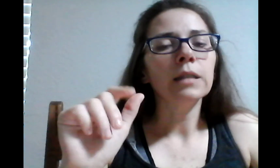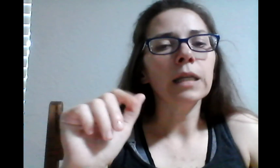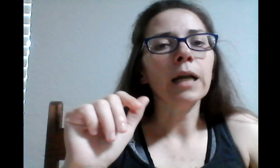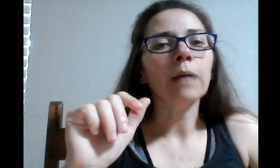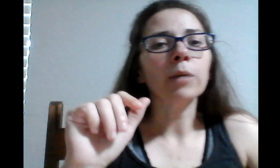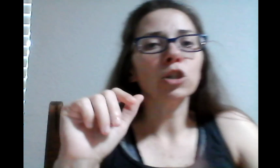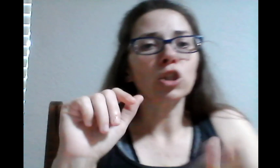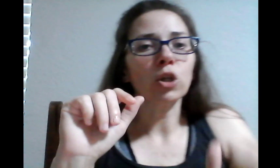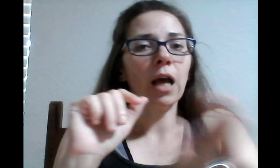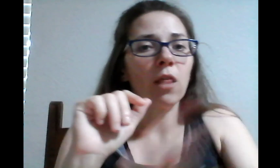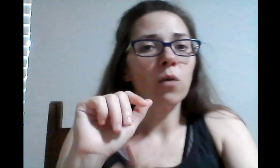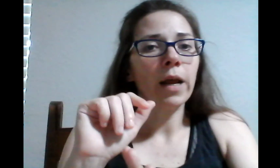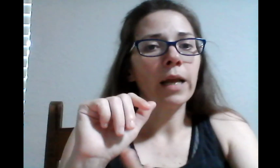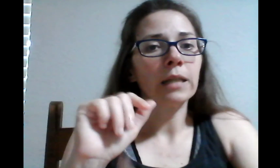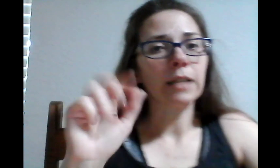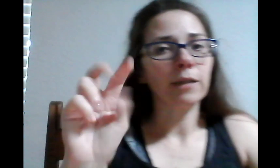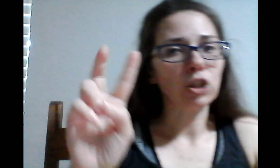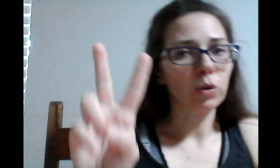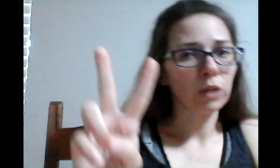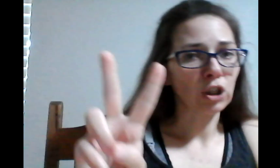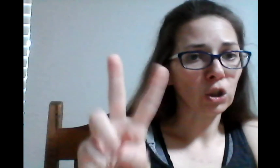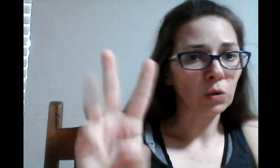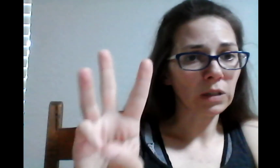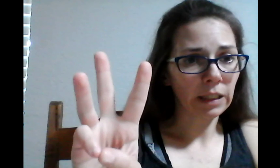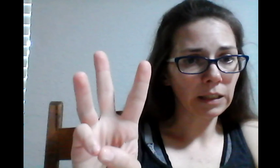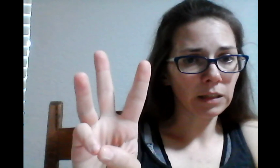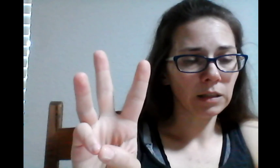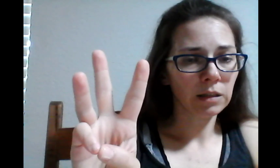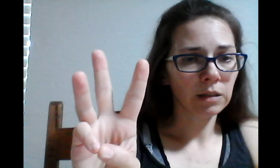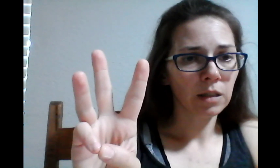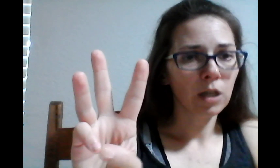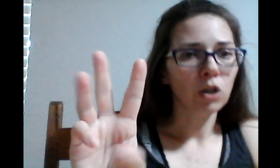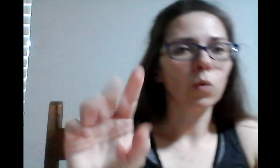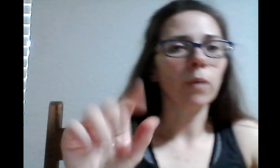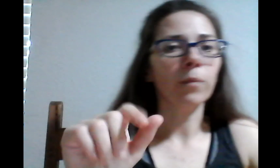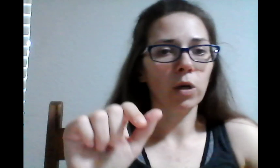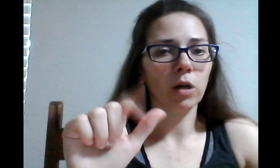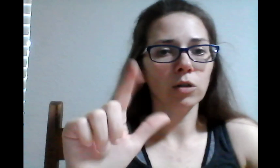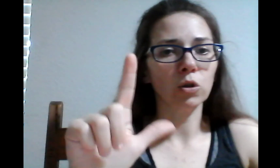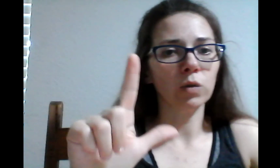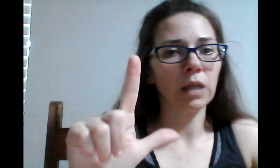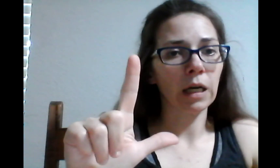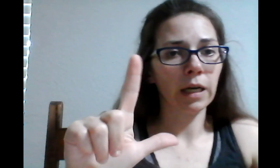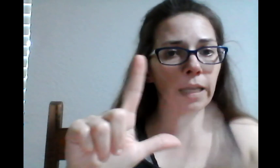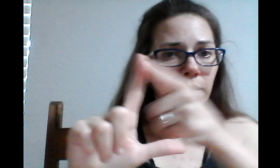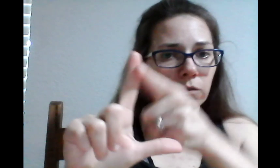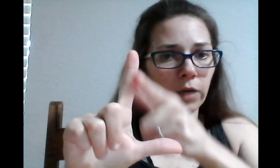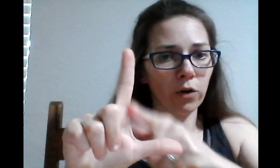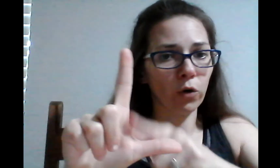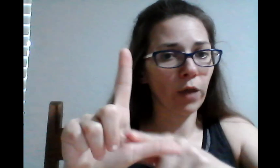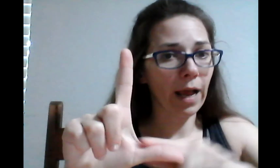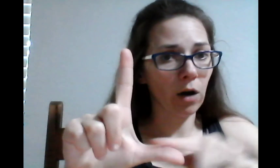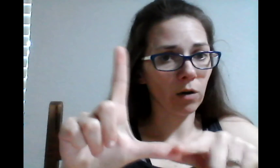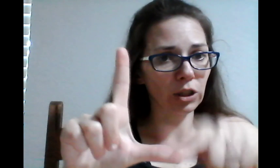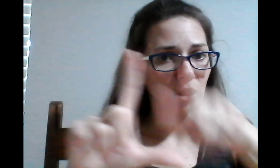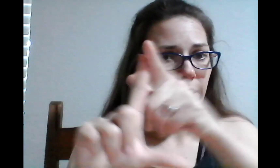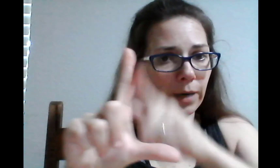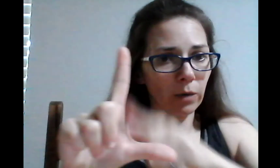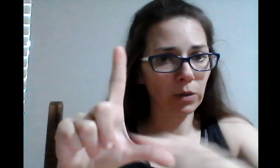Then I'm going to show you the other way. Instead of just doing the 2, 6, you can also do the gun hand right here, or the L. I should say the backwards L.